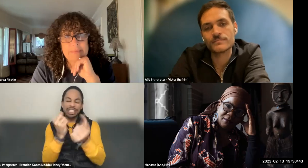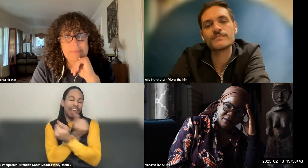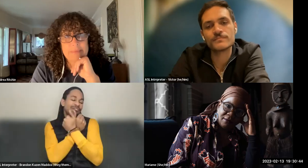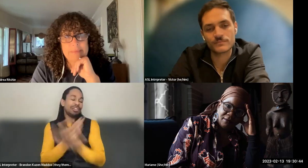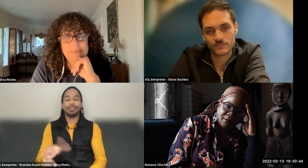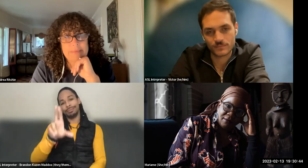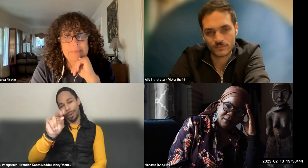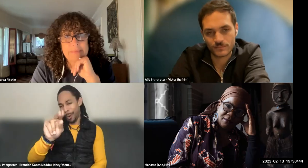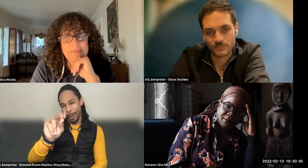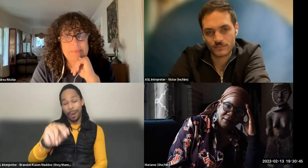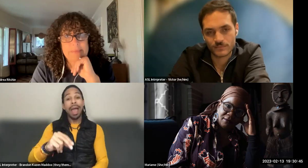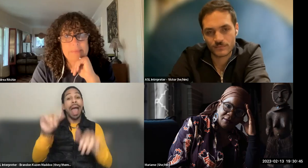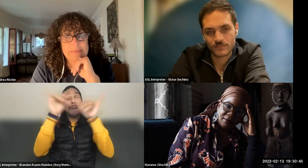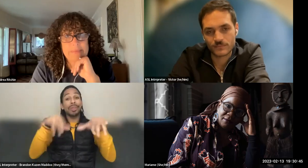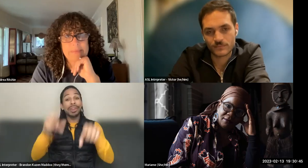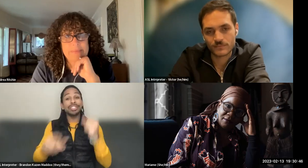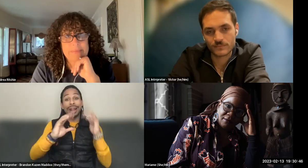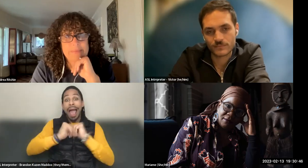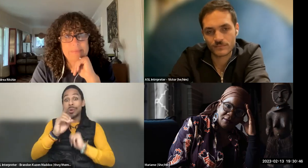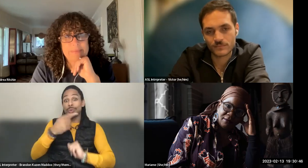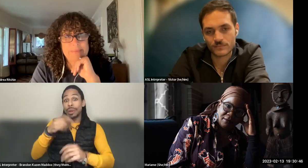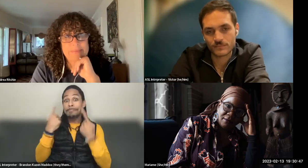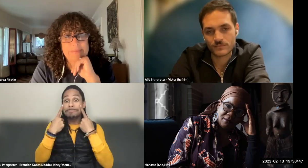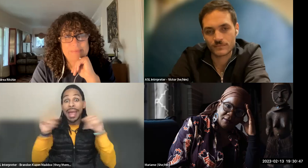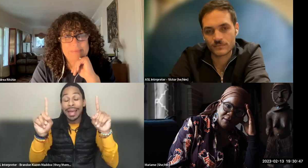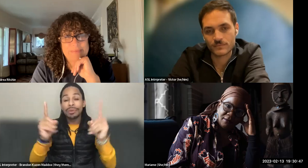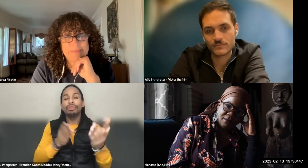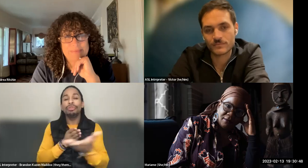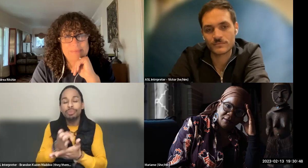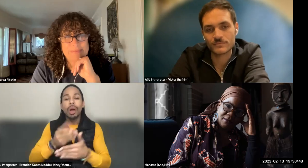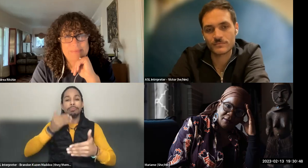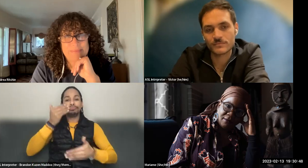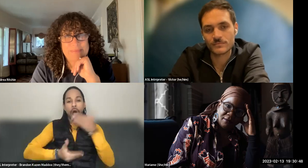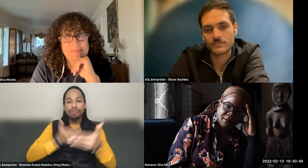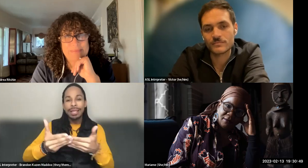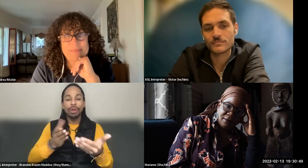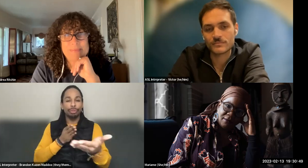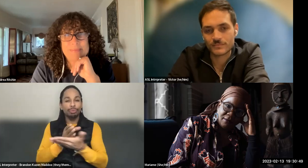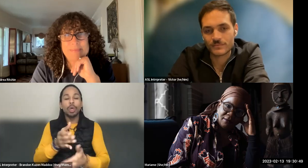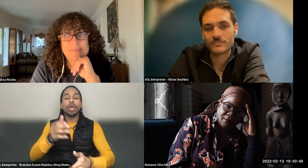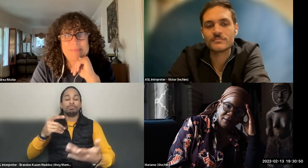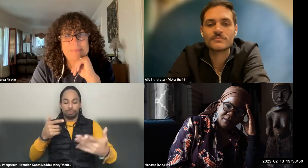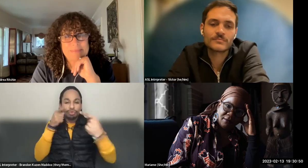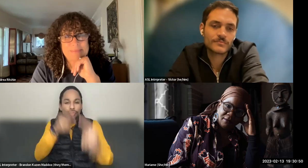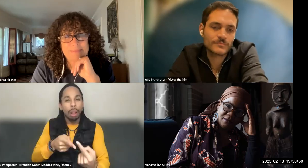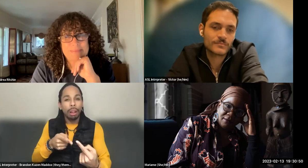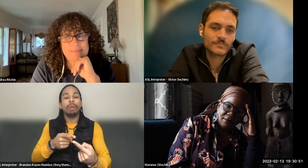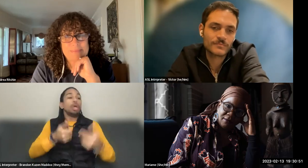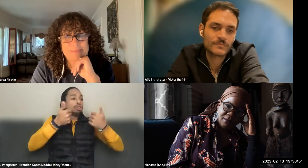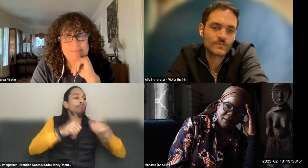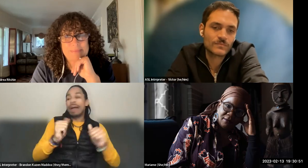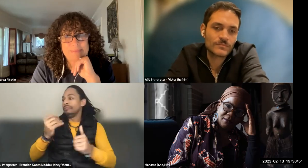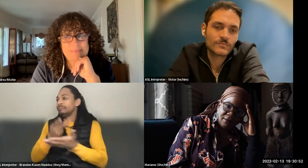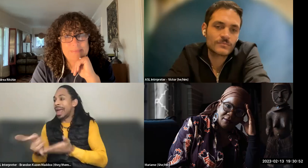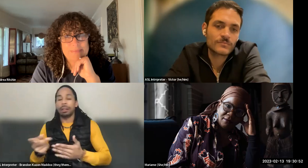process and struggle. Okay, that's the bottom line. And so my vision of the world doesn't matter. That's why I keep